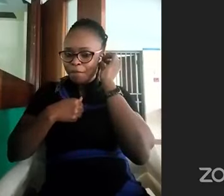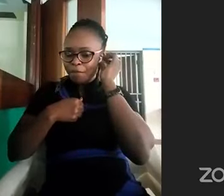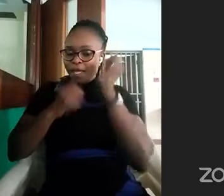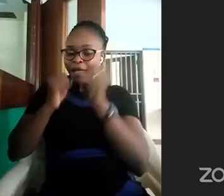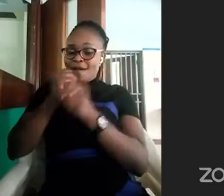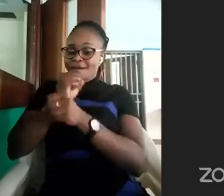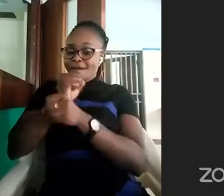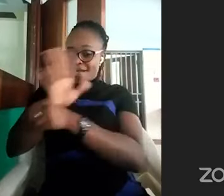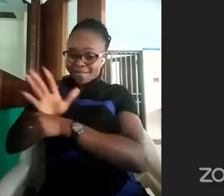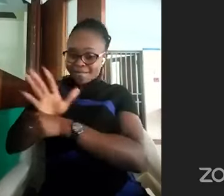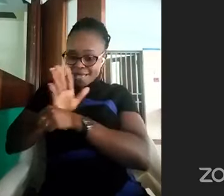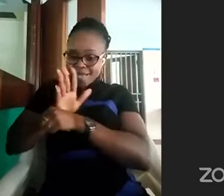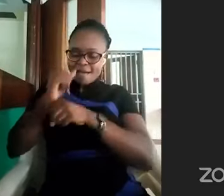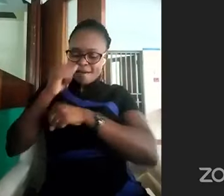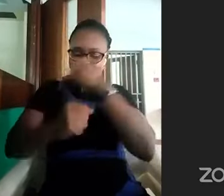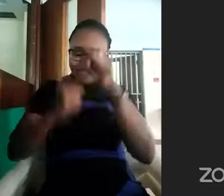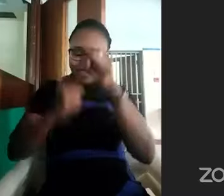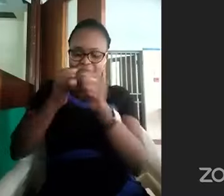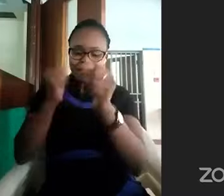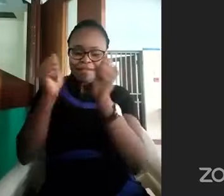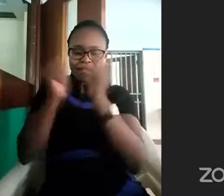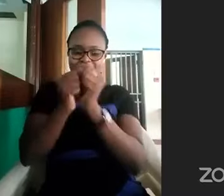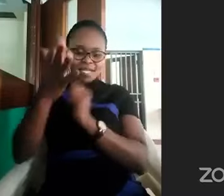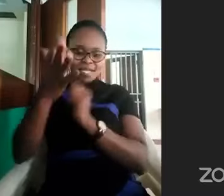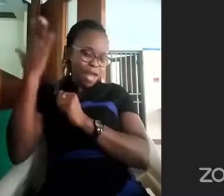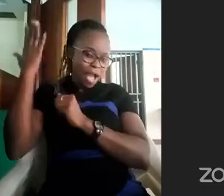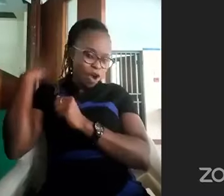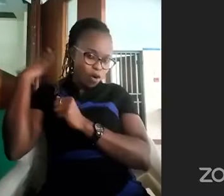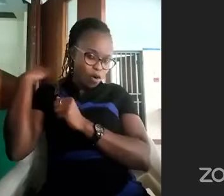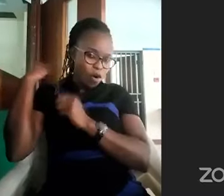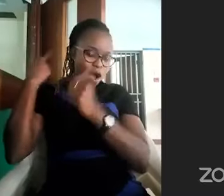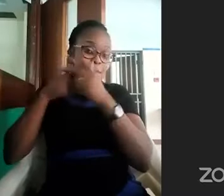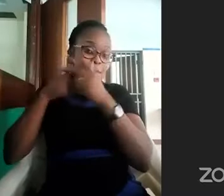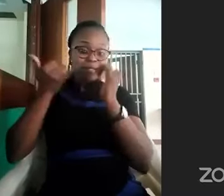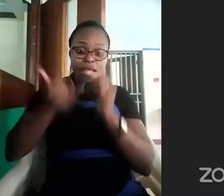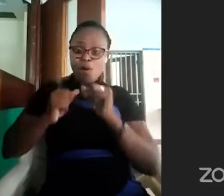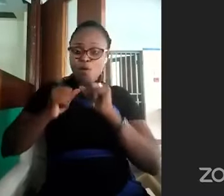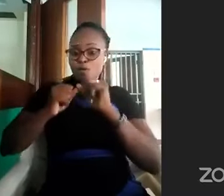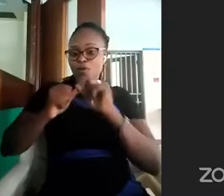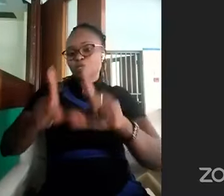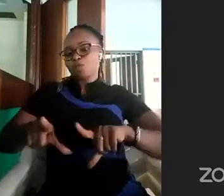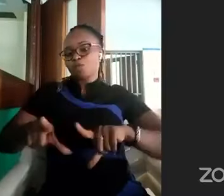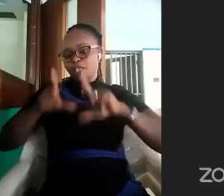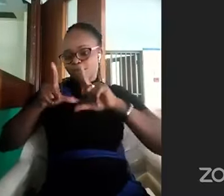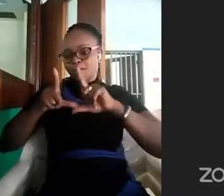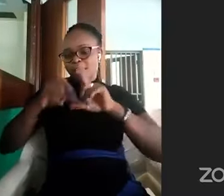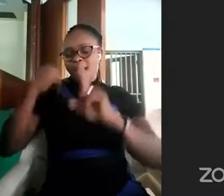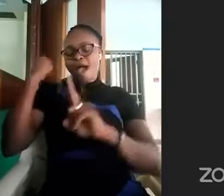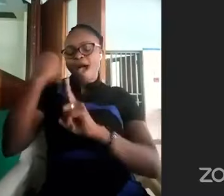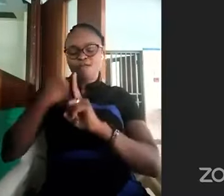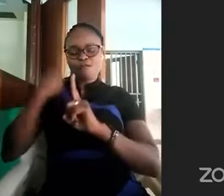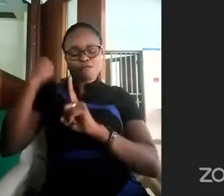Hi, everyone. I hope Hi. You're doing well. Maybe you can just confirm from